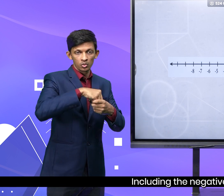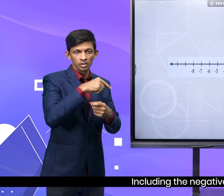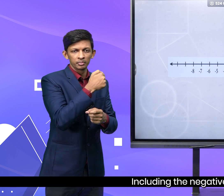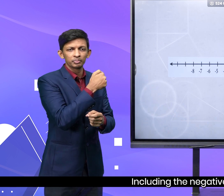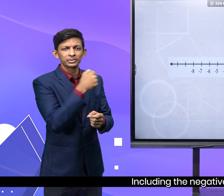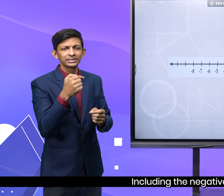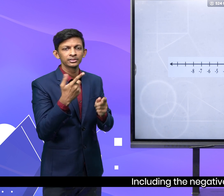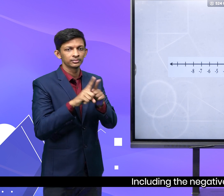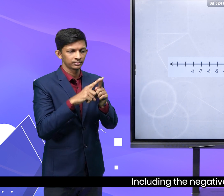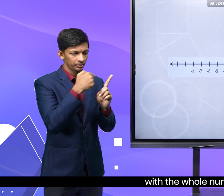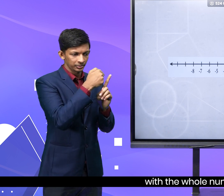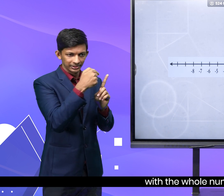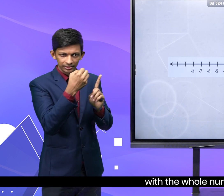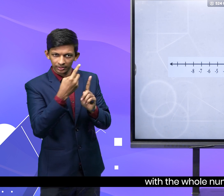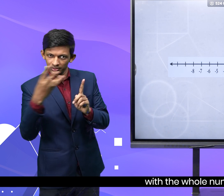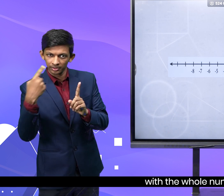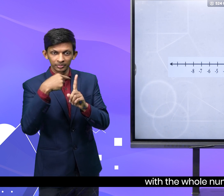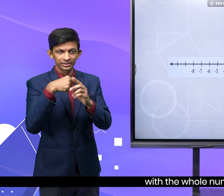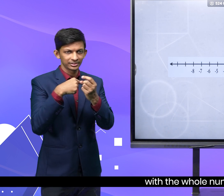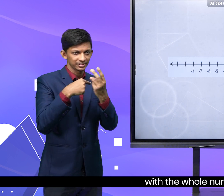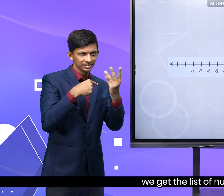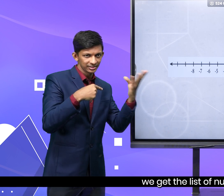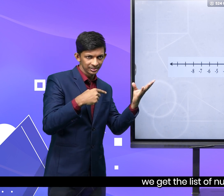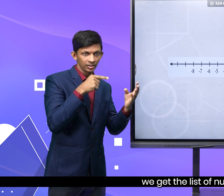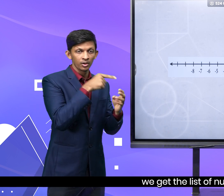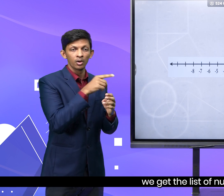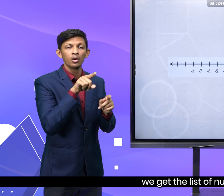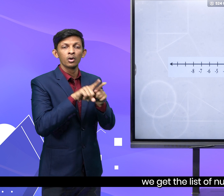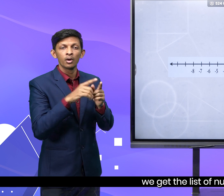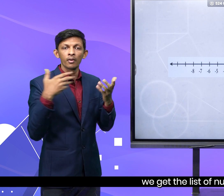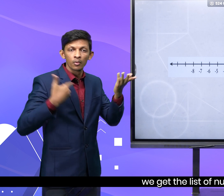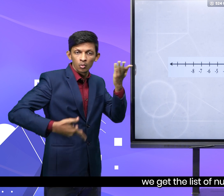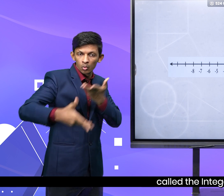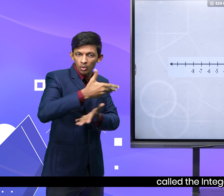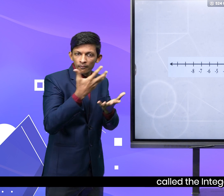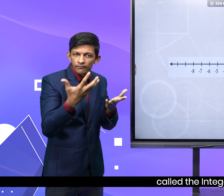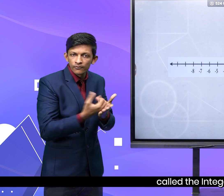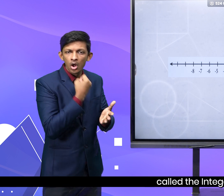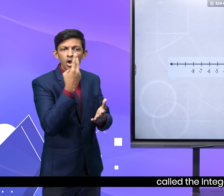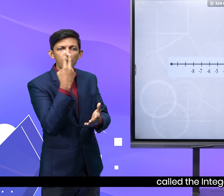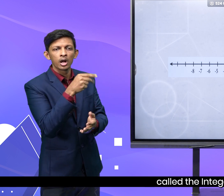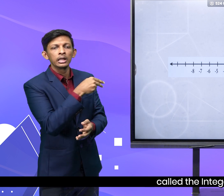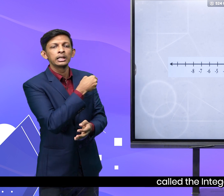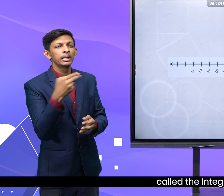Including the negative integers with the whole numbers, we get the list of numbers called the integers.